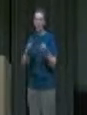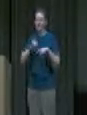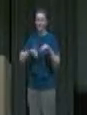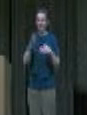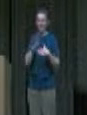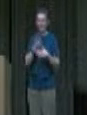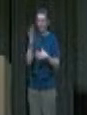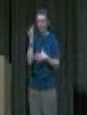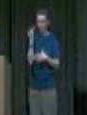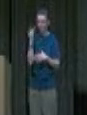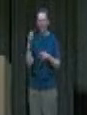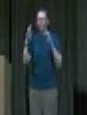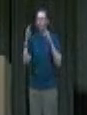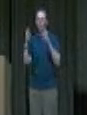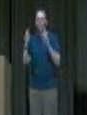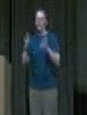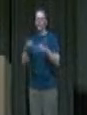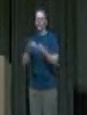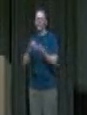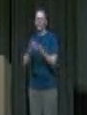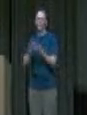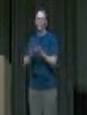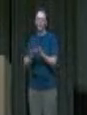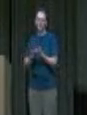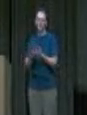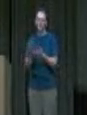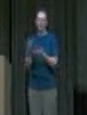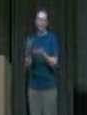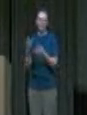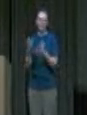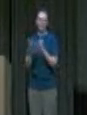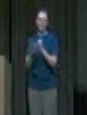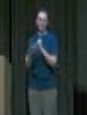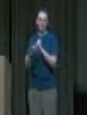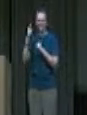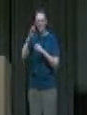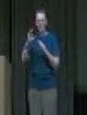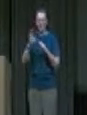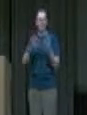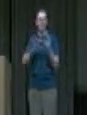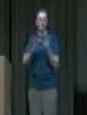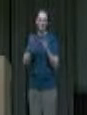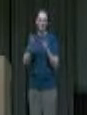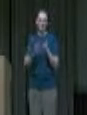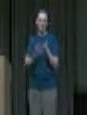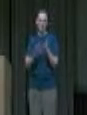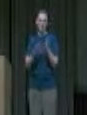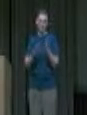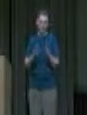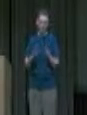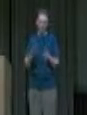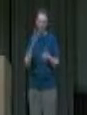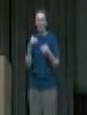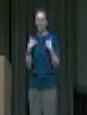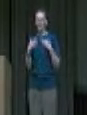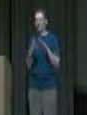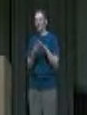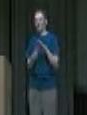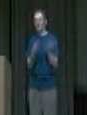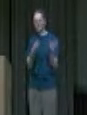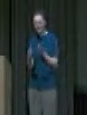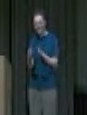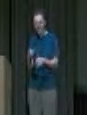we are hoping to put the solicitation out for our construction contractors. And so they're going to get copies of the plans and the